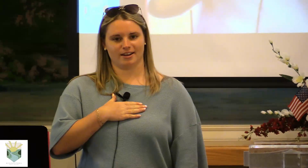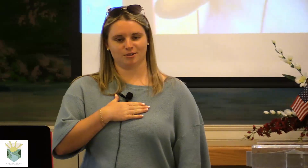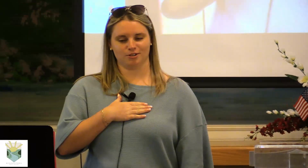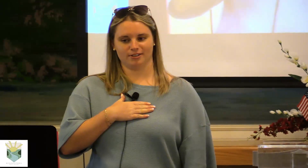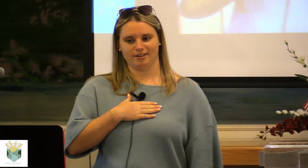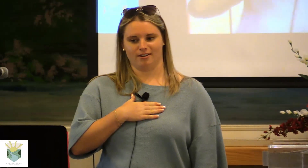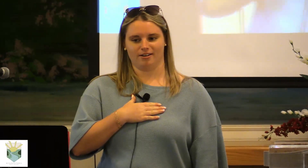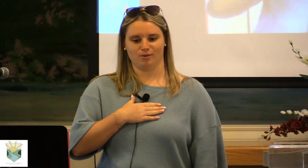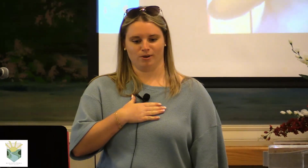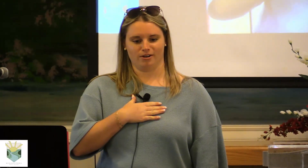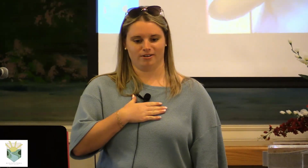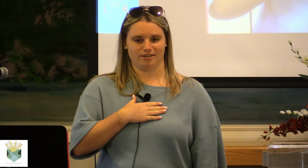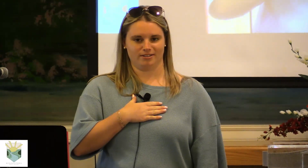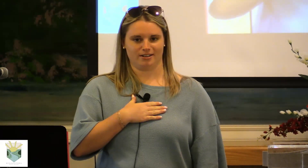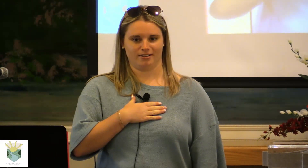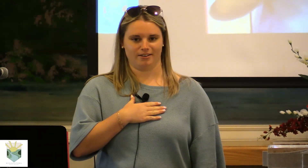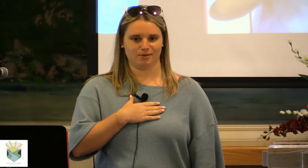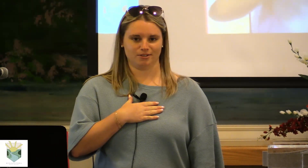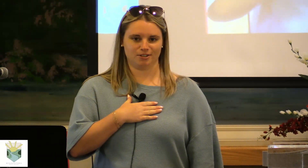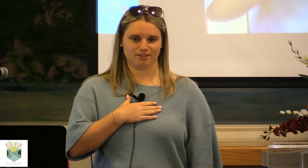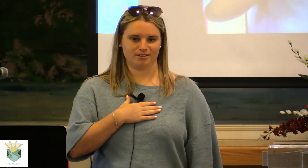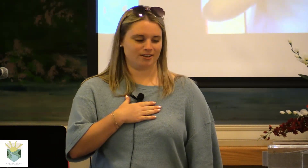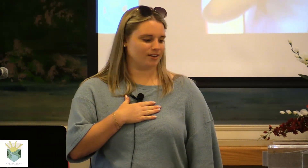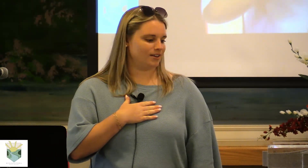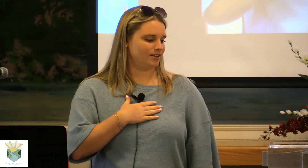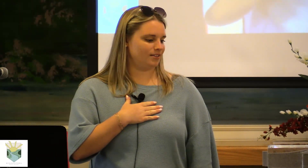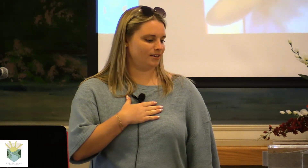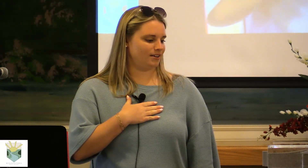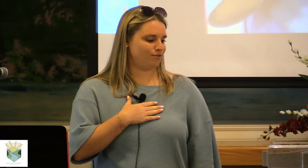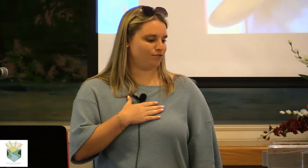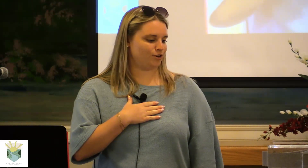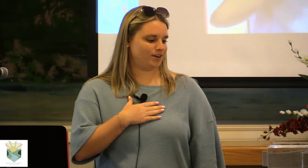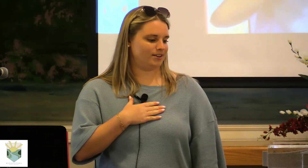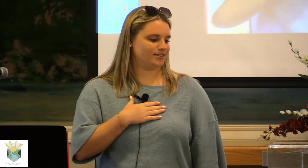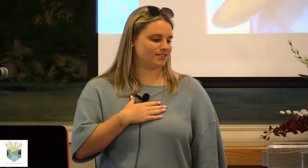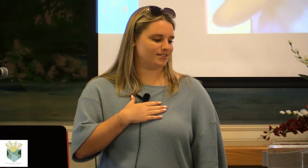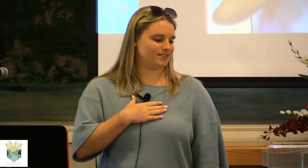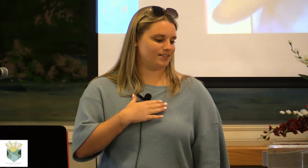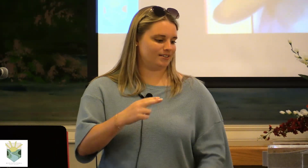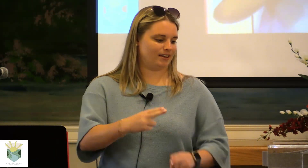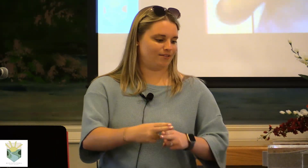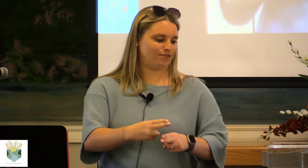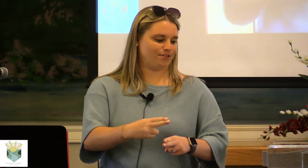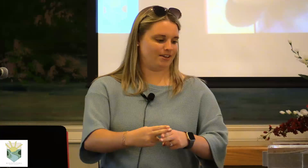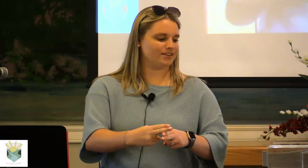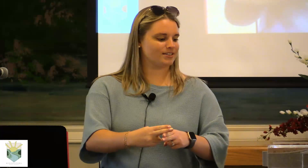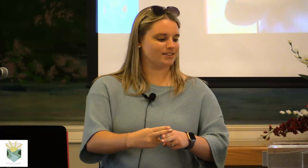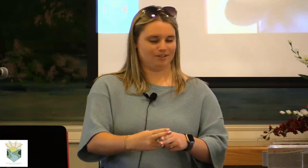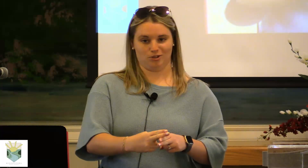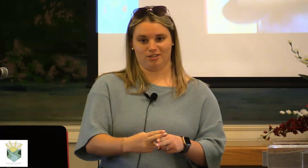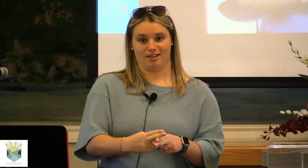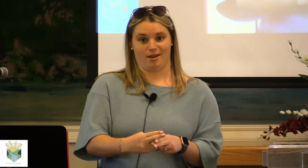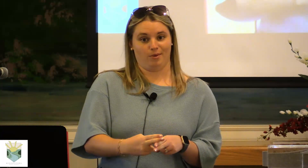actually not a word in sign language. The phrase, like for this, is just name